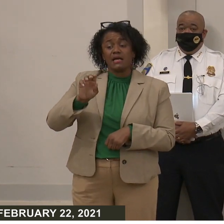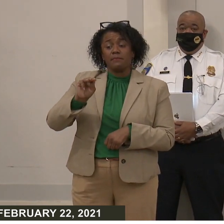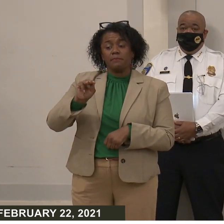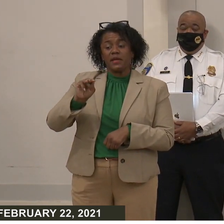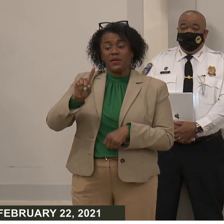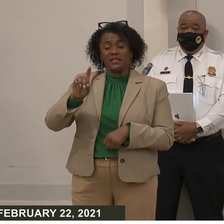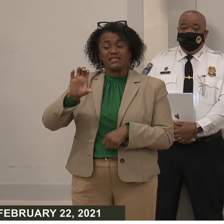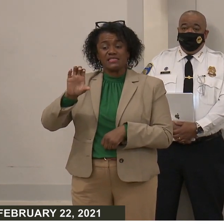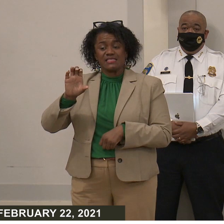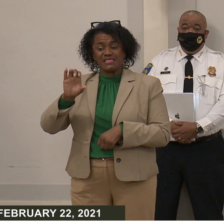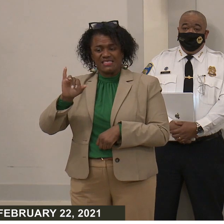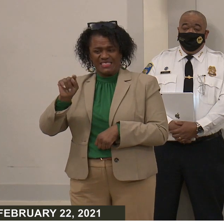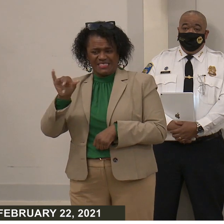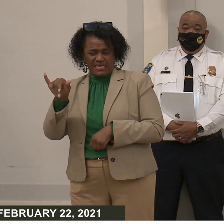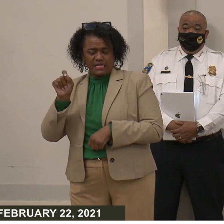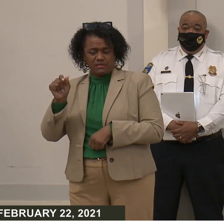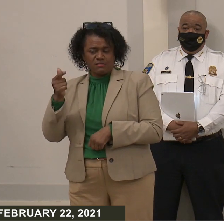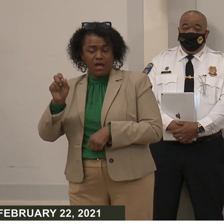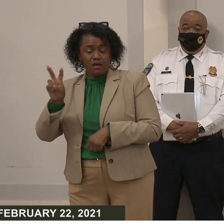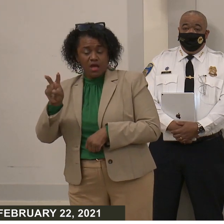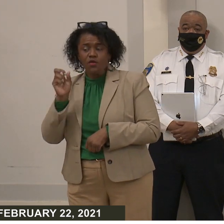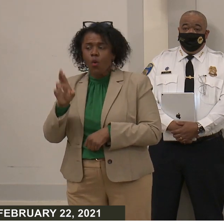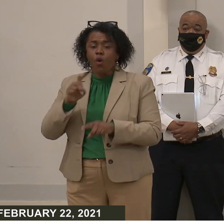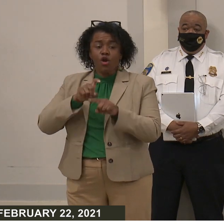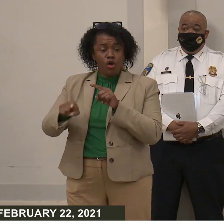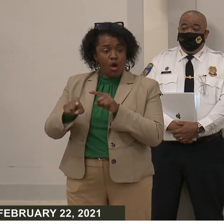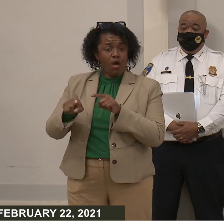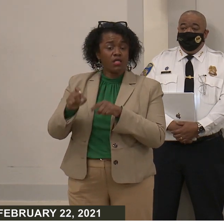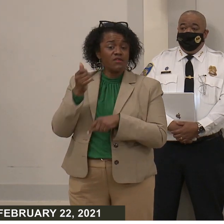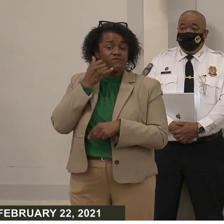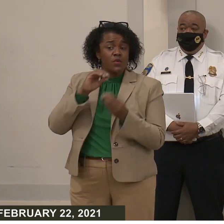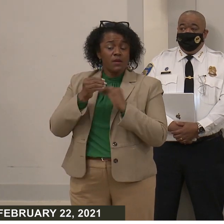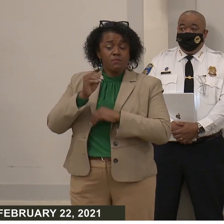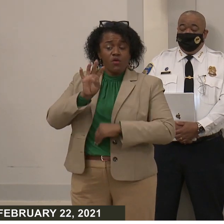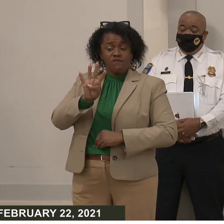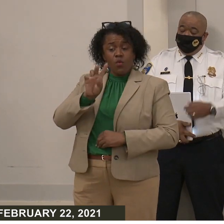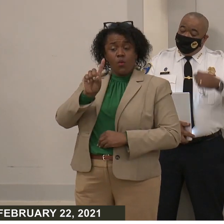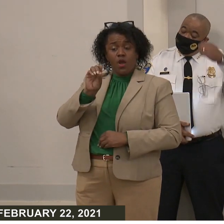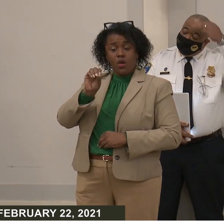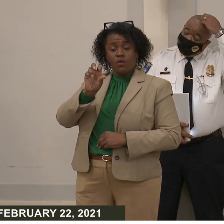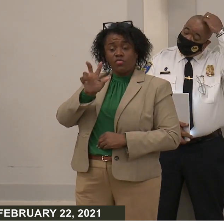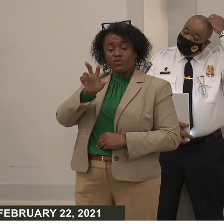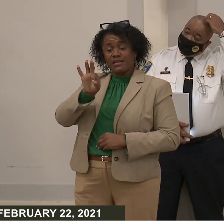coronavirus.baltimorecity.gov/COVAX, COVAX, or call our MAP hotline at